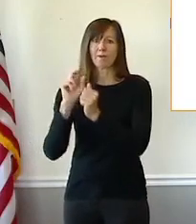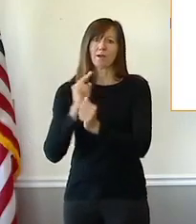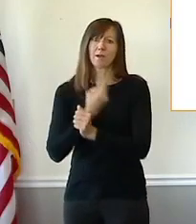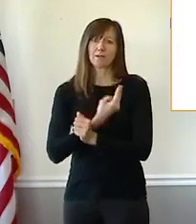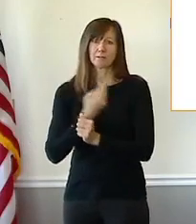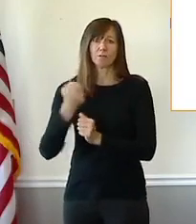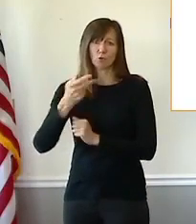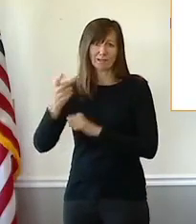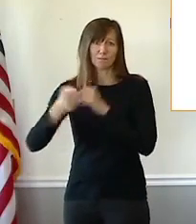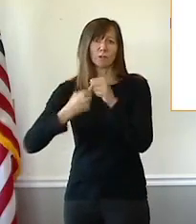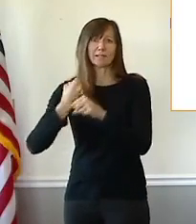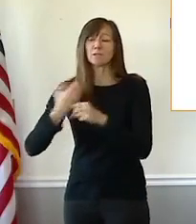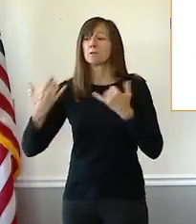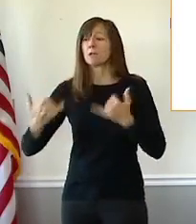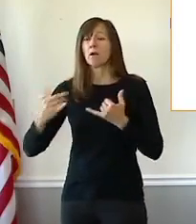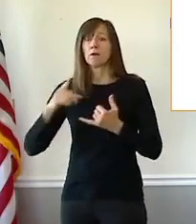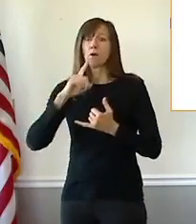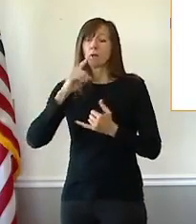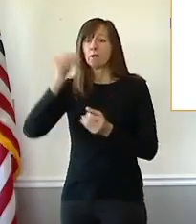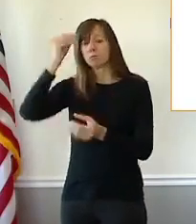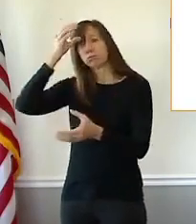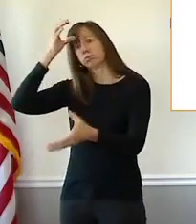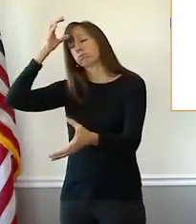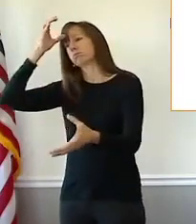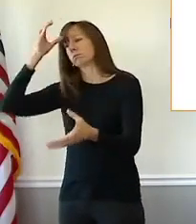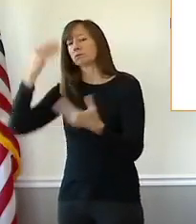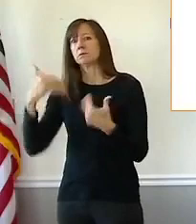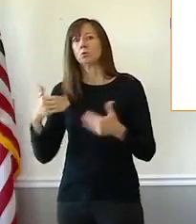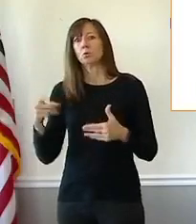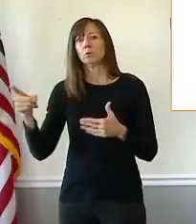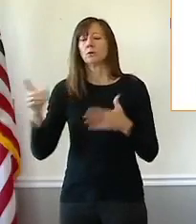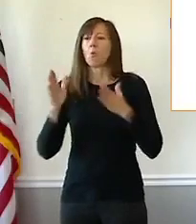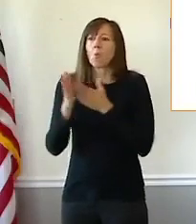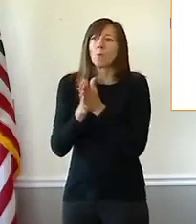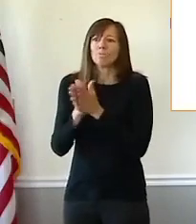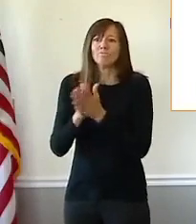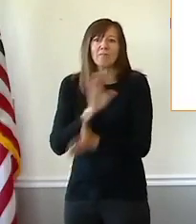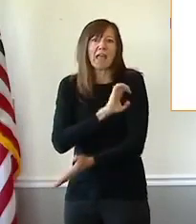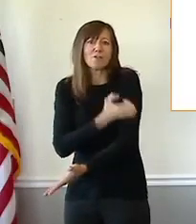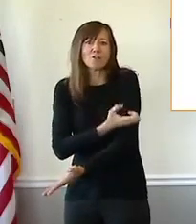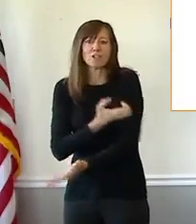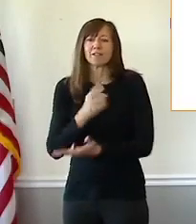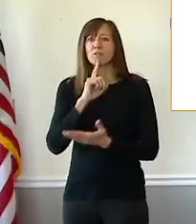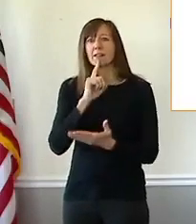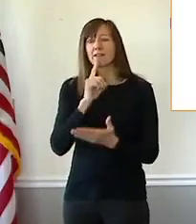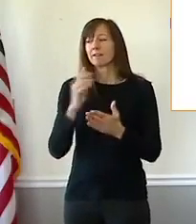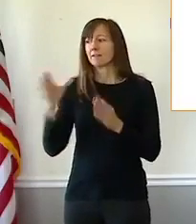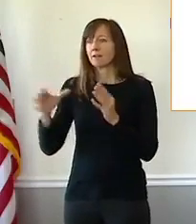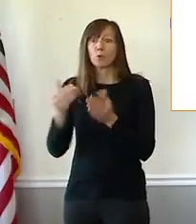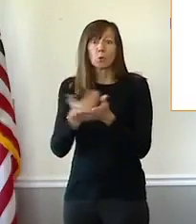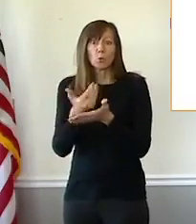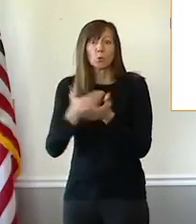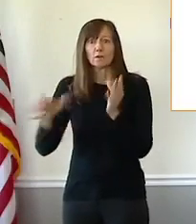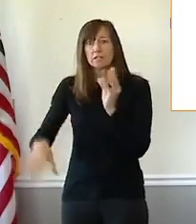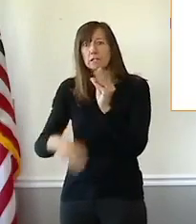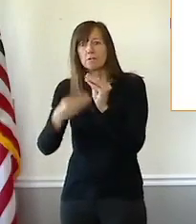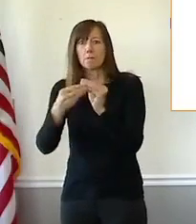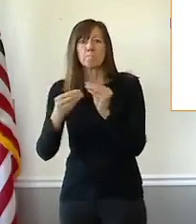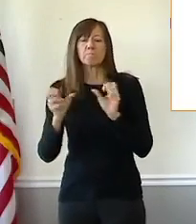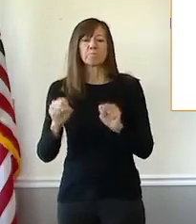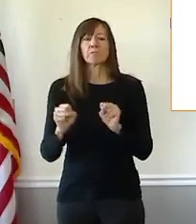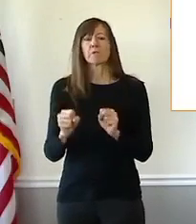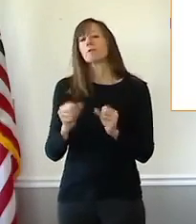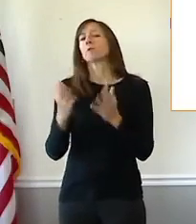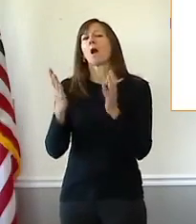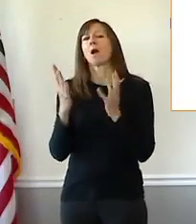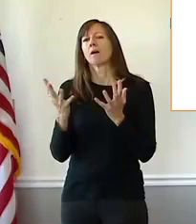years, and really just a wealth of knowledge, great energy, and a great new addition. And so I will be asking the county